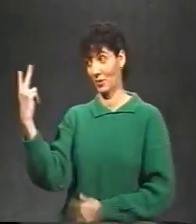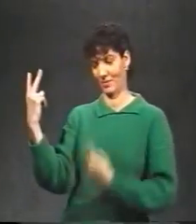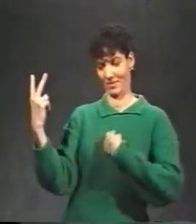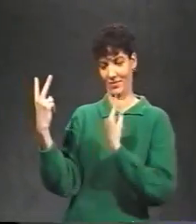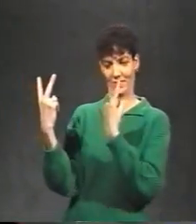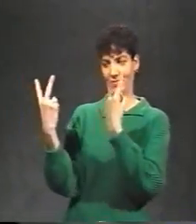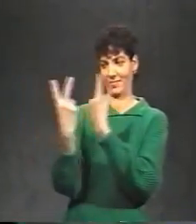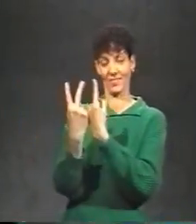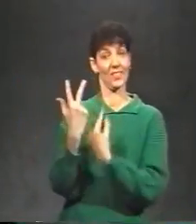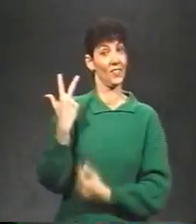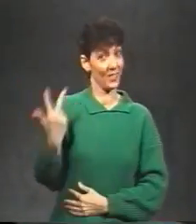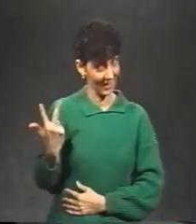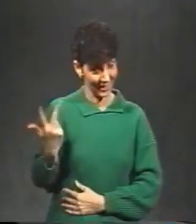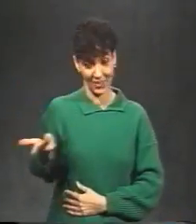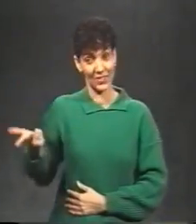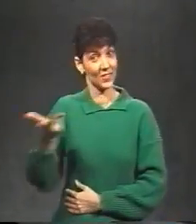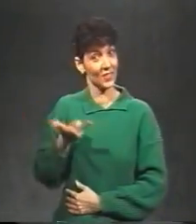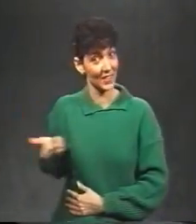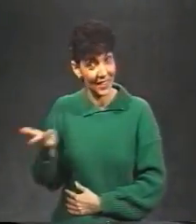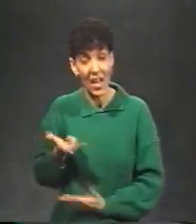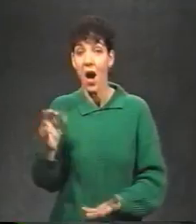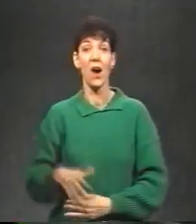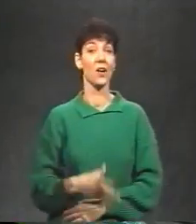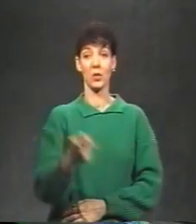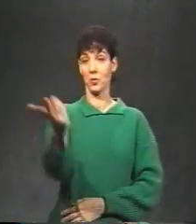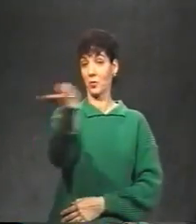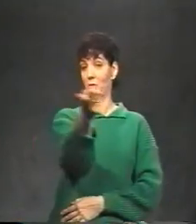or the two of them.